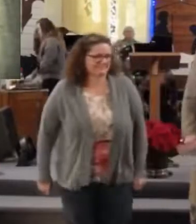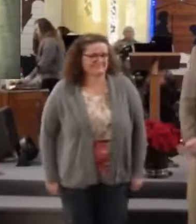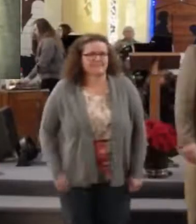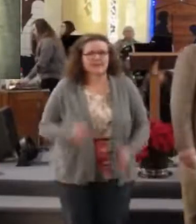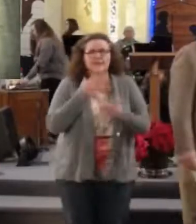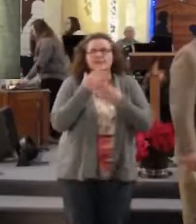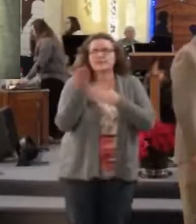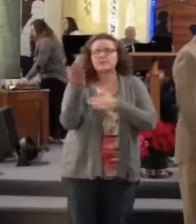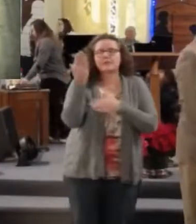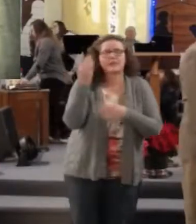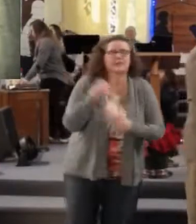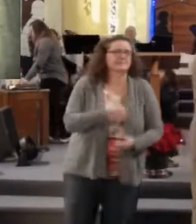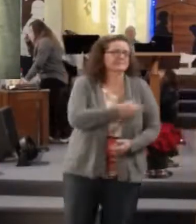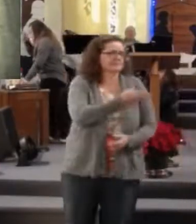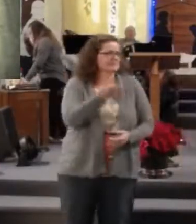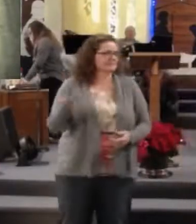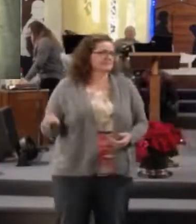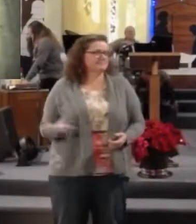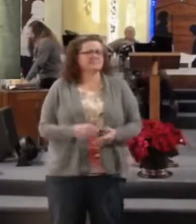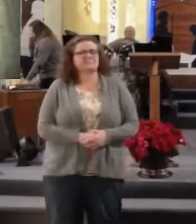Good morning, everyone.